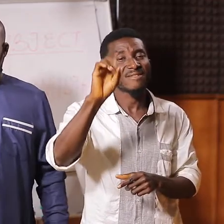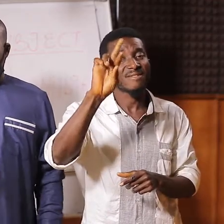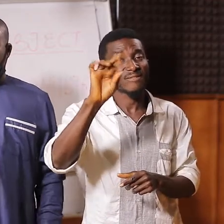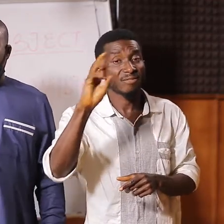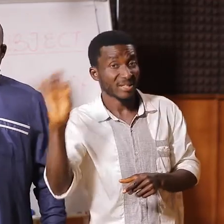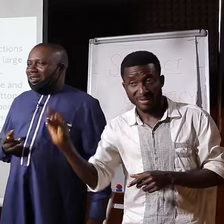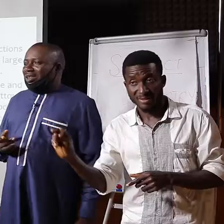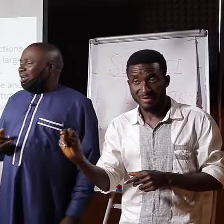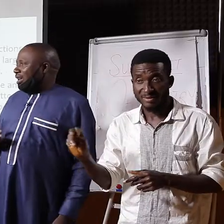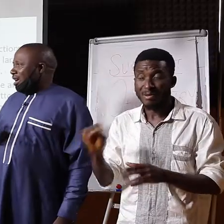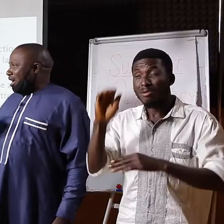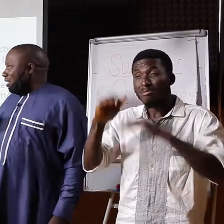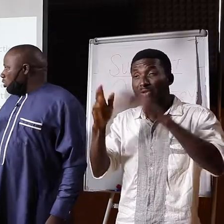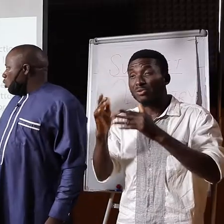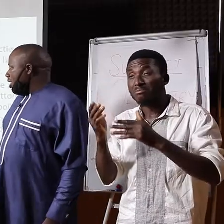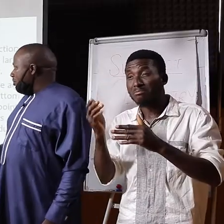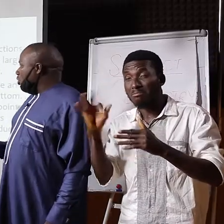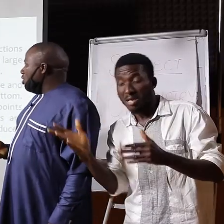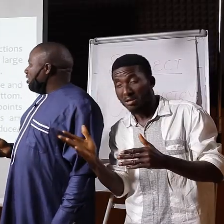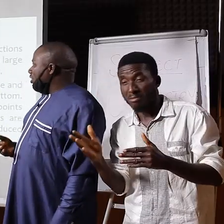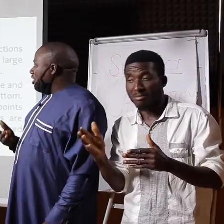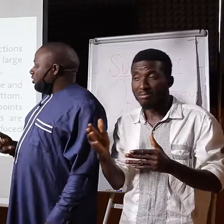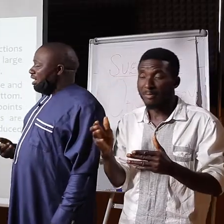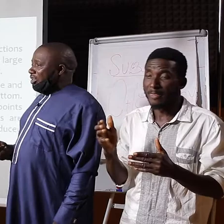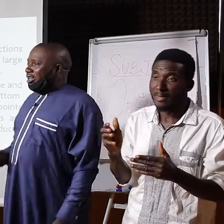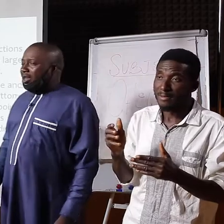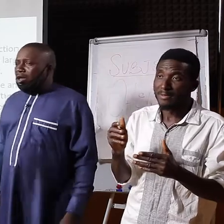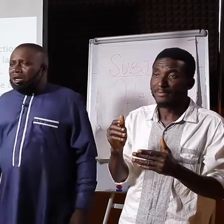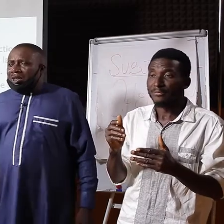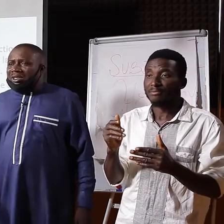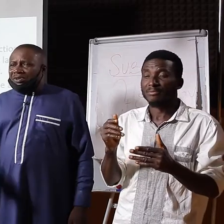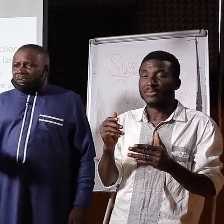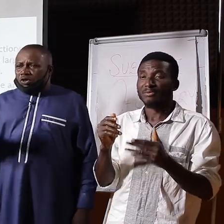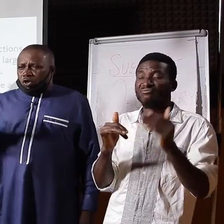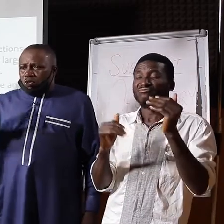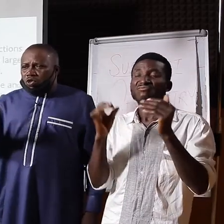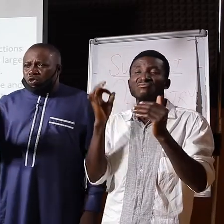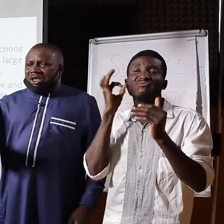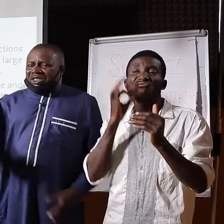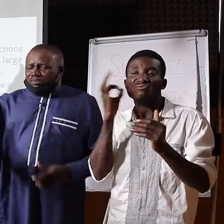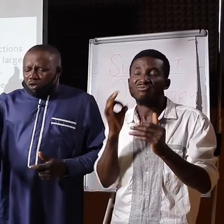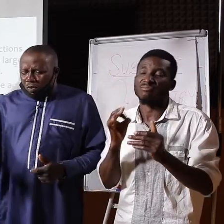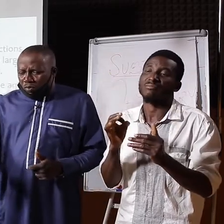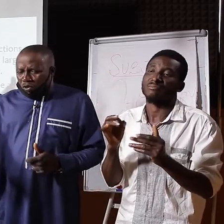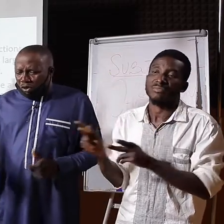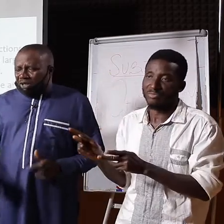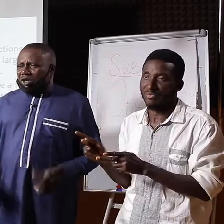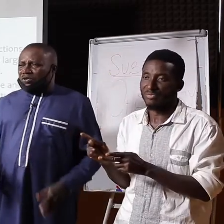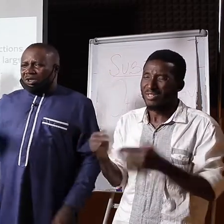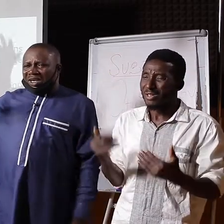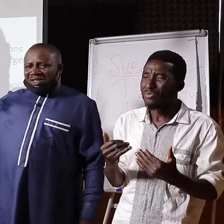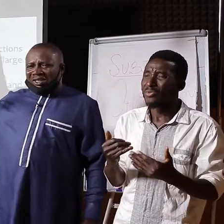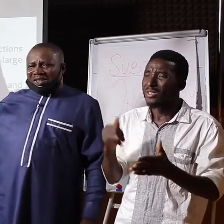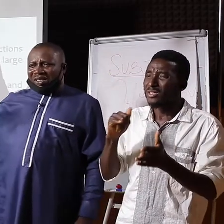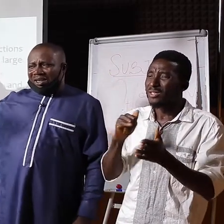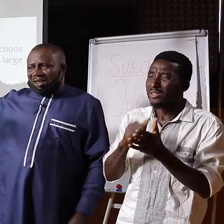the Italian company, and we are happy to have a refinery here. That petroleum crude oil is pumped all the way